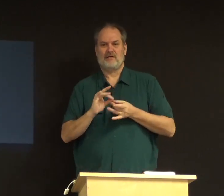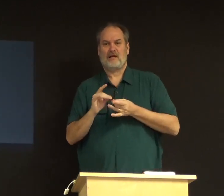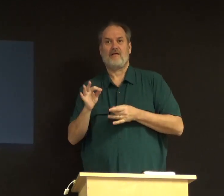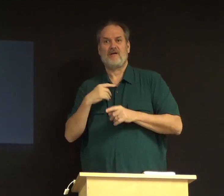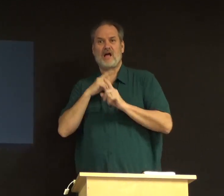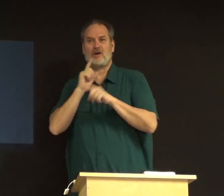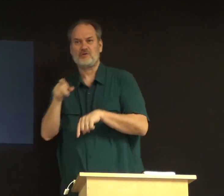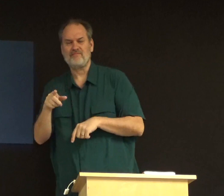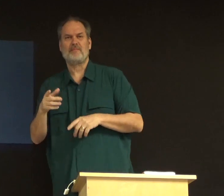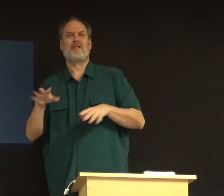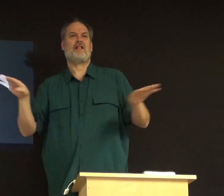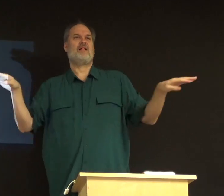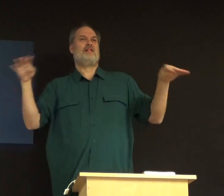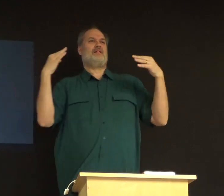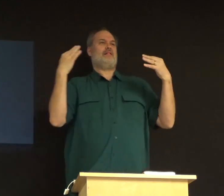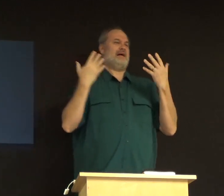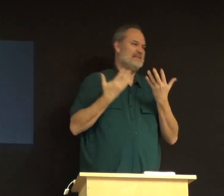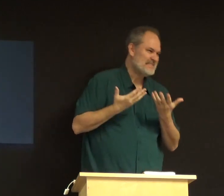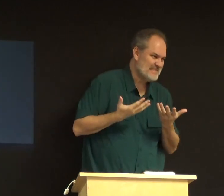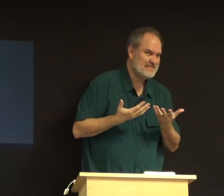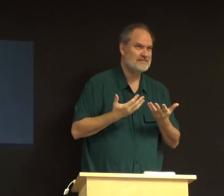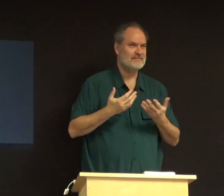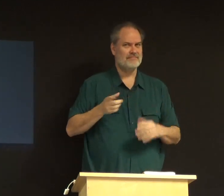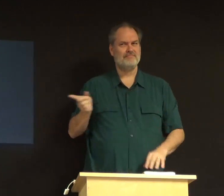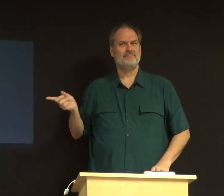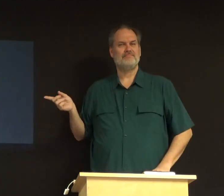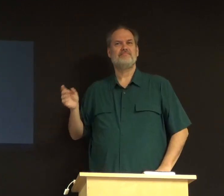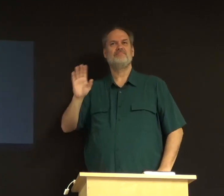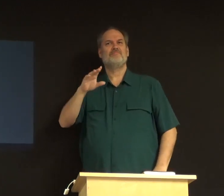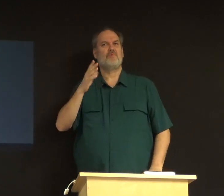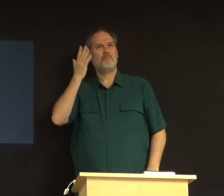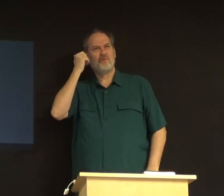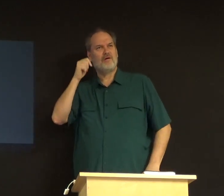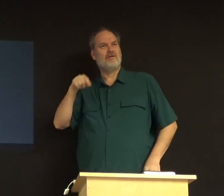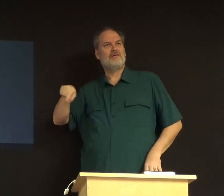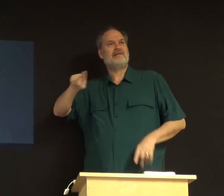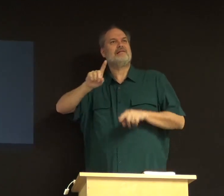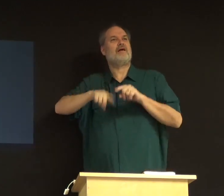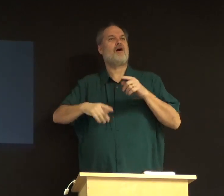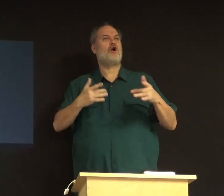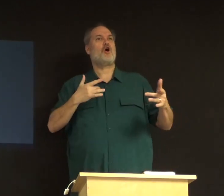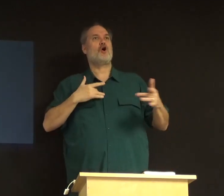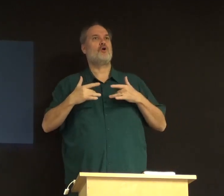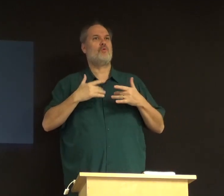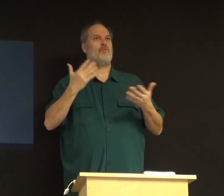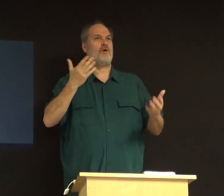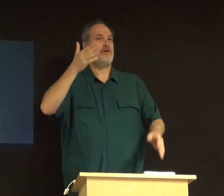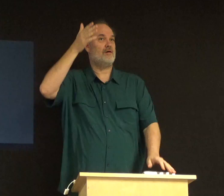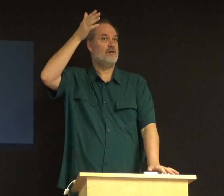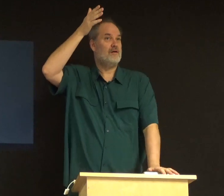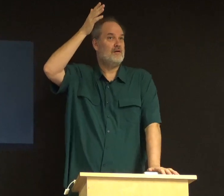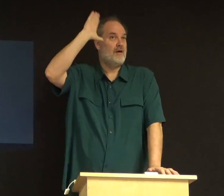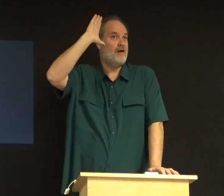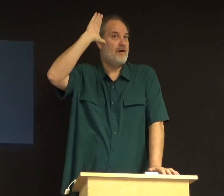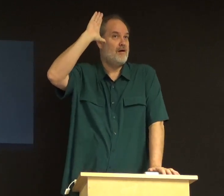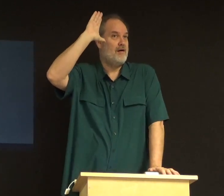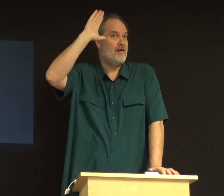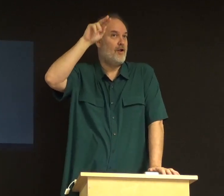I'm not really sure how to answer that, but they didn't get negative attention. Well, their concern really was